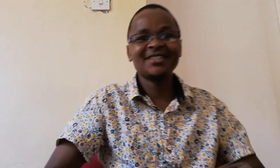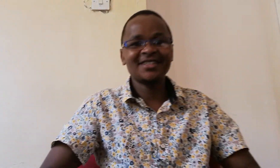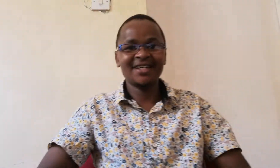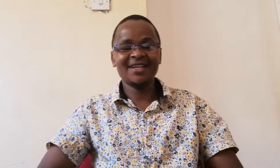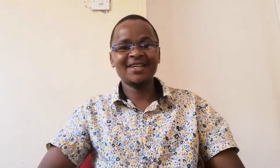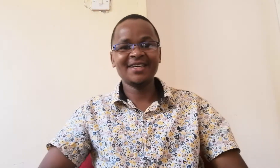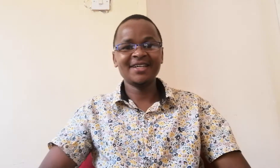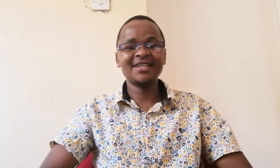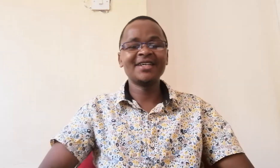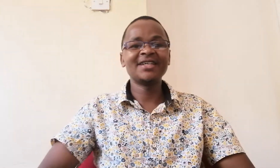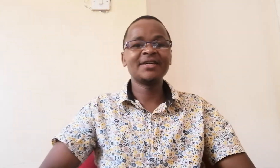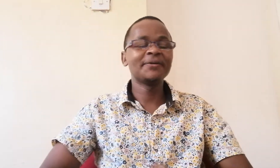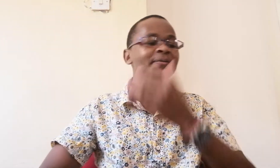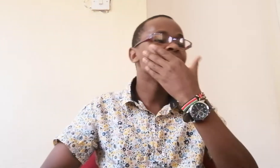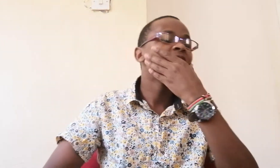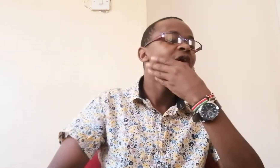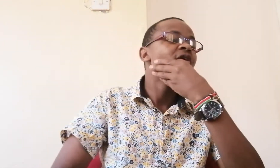just okay.